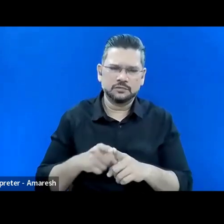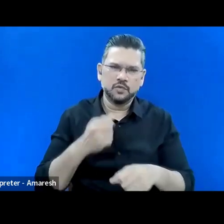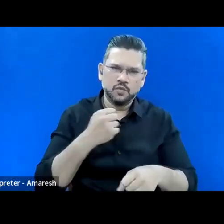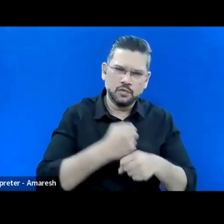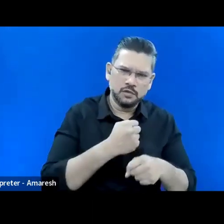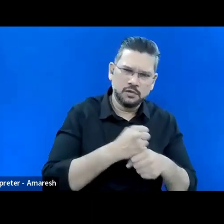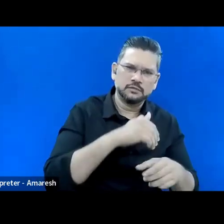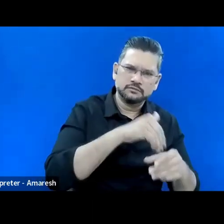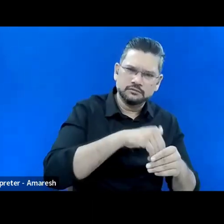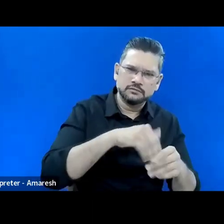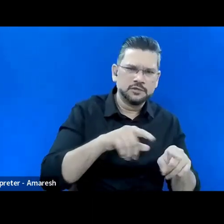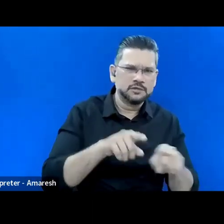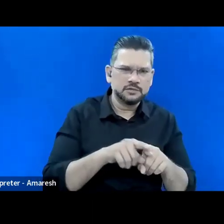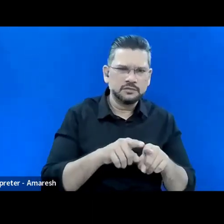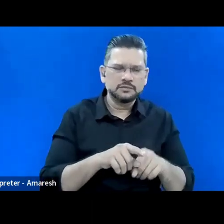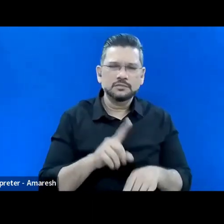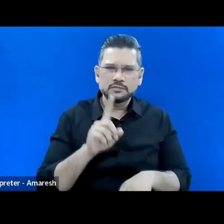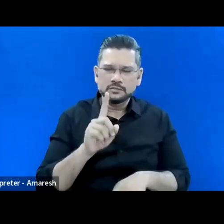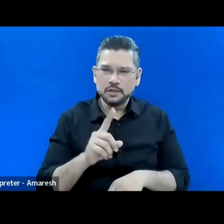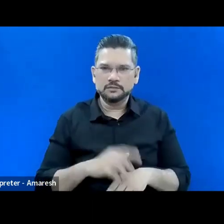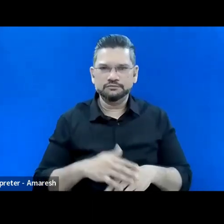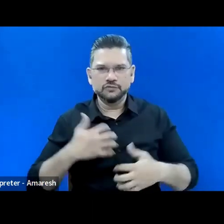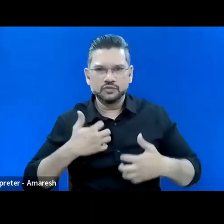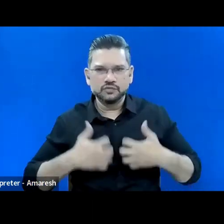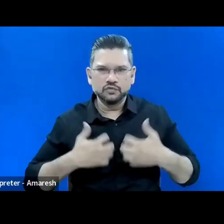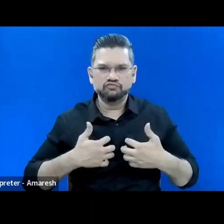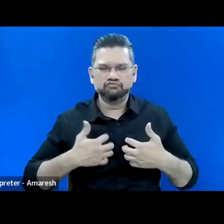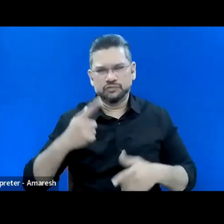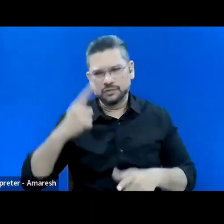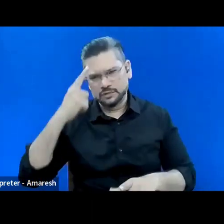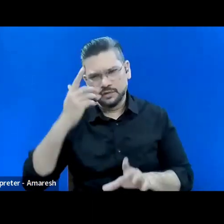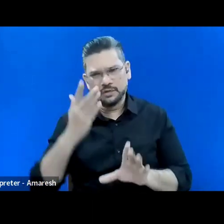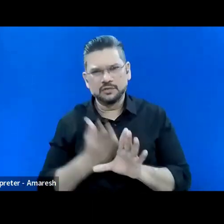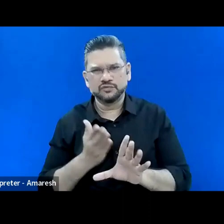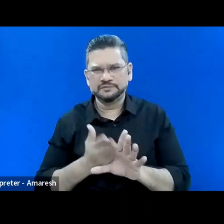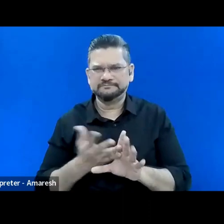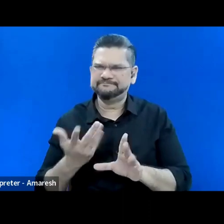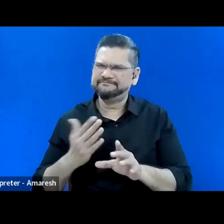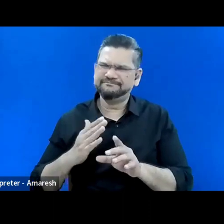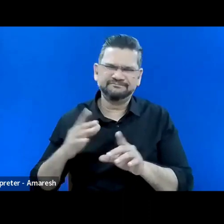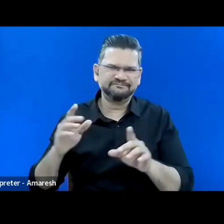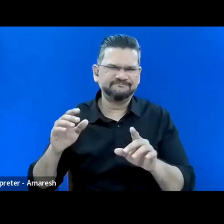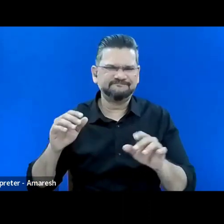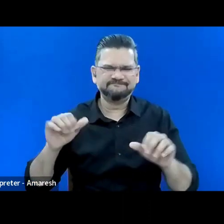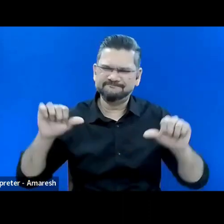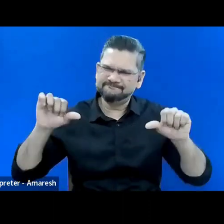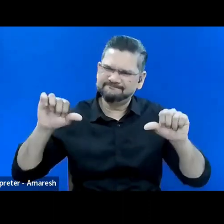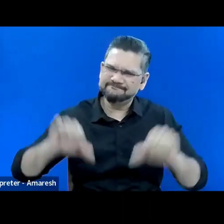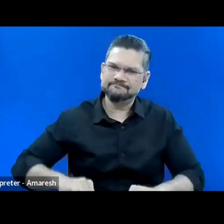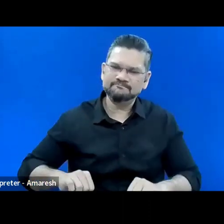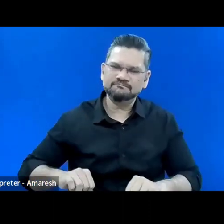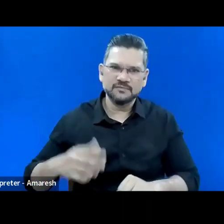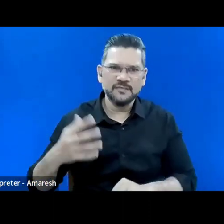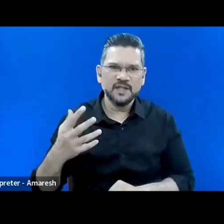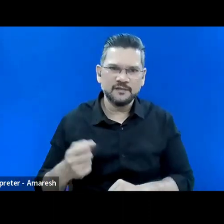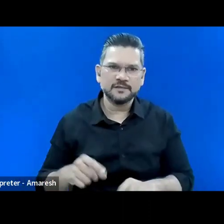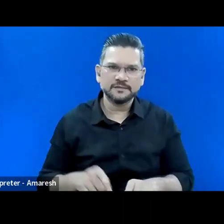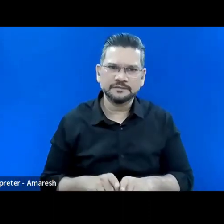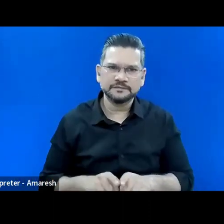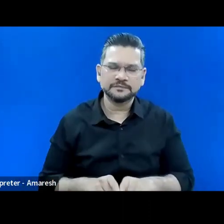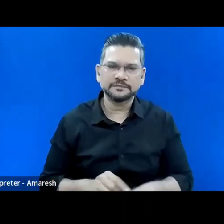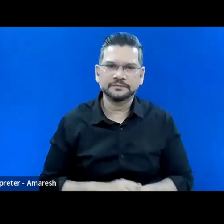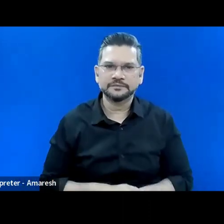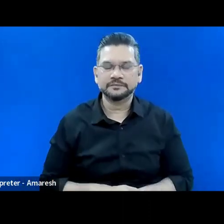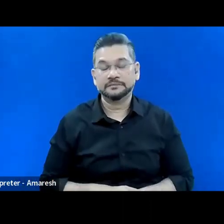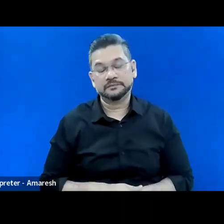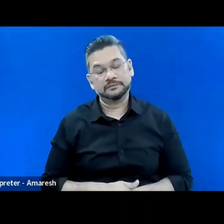is less focus on the emotional and psychological damage that it does to women already living with psychosocial disabilities. You know, so we see a lot of